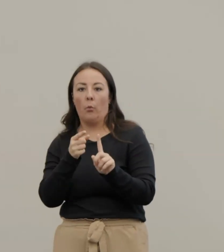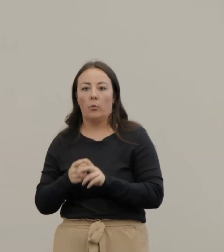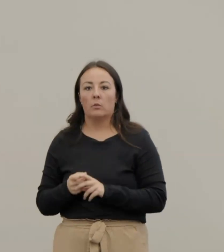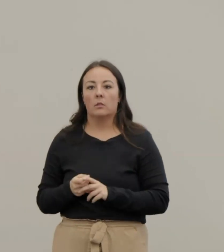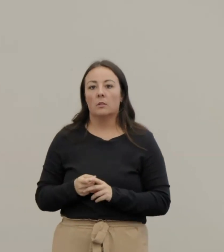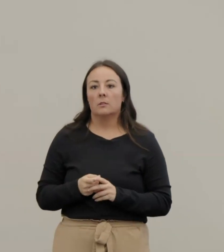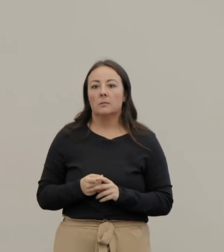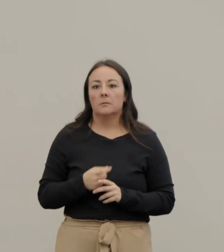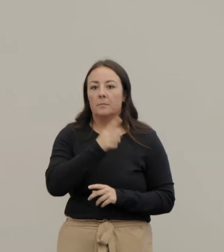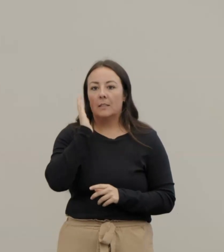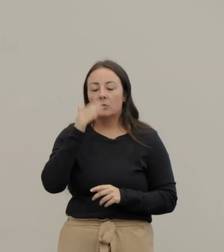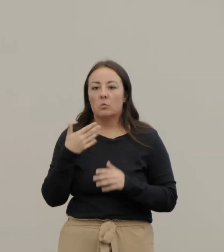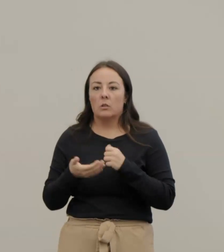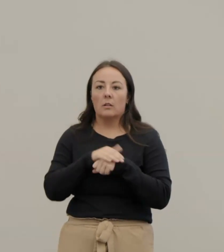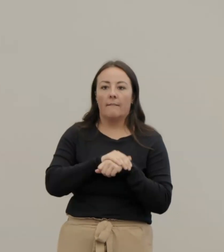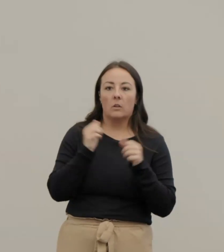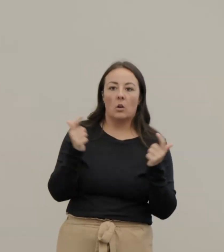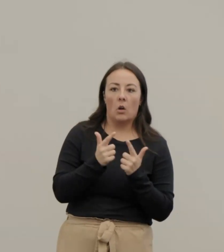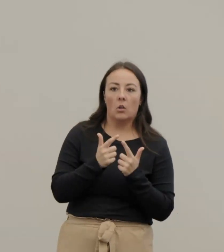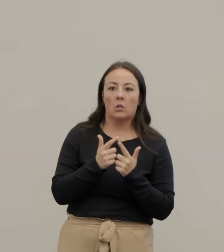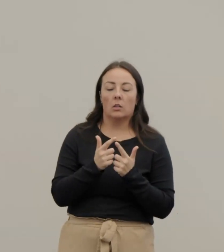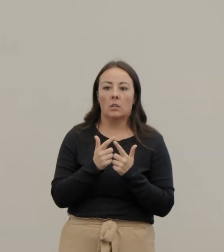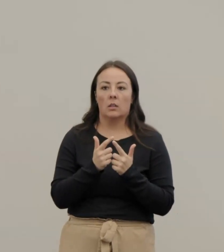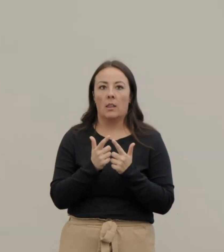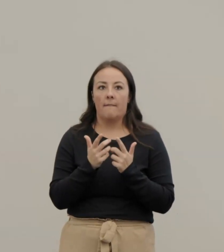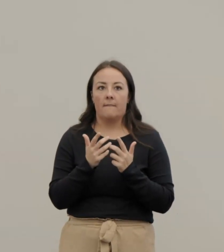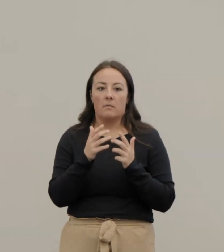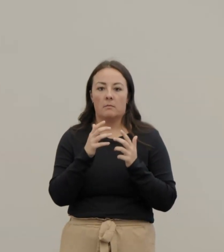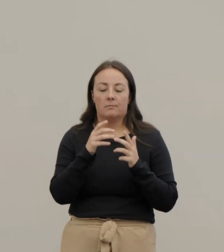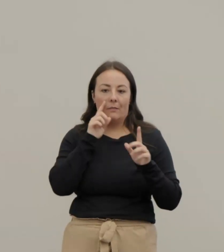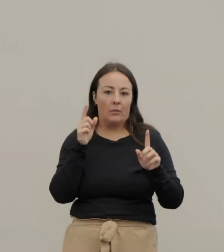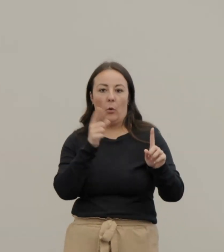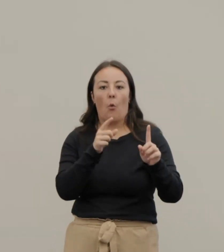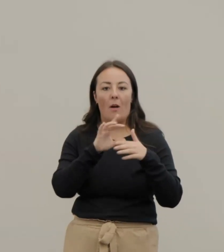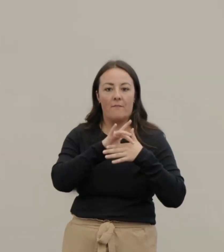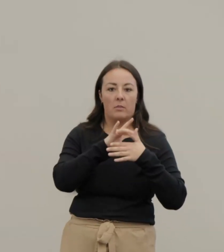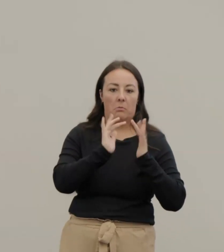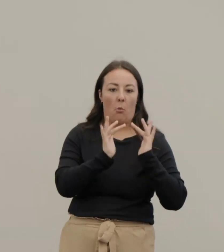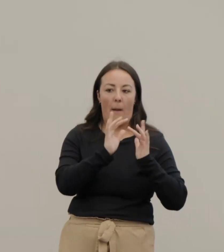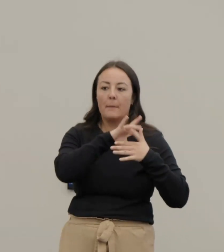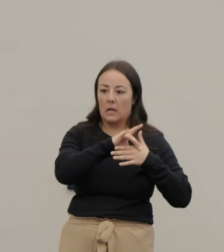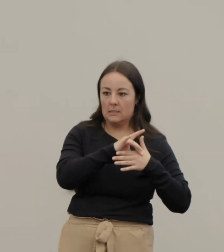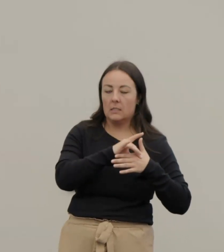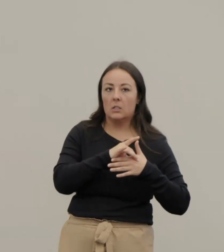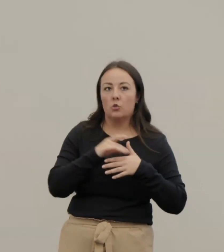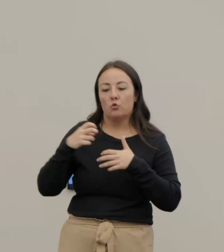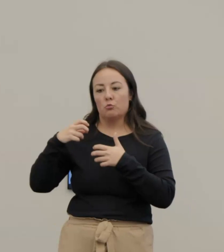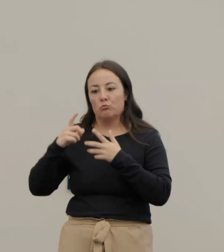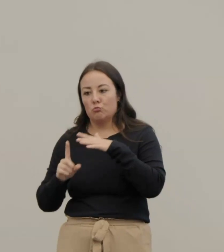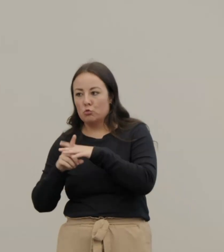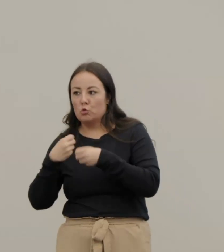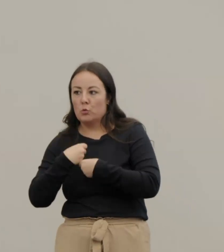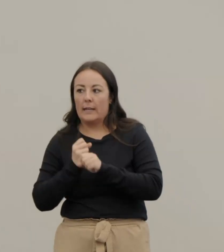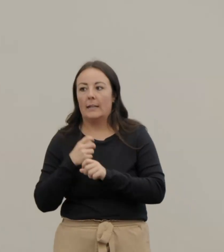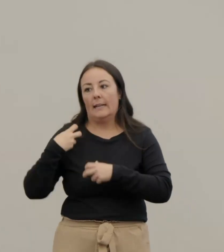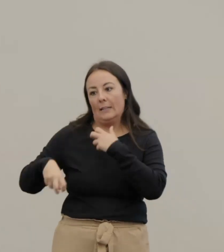the rest of your, especially in the web content, that you're creating, the issues that